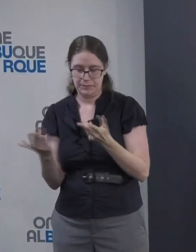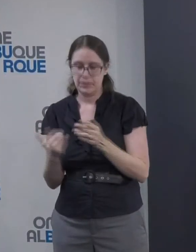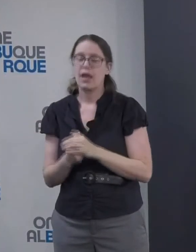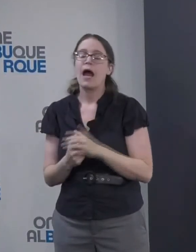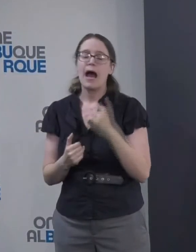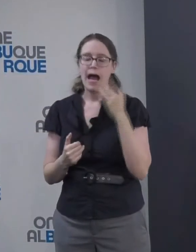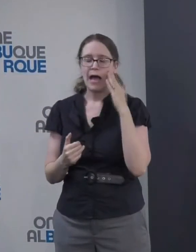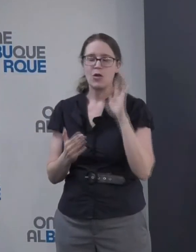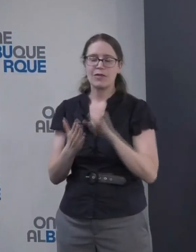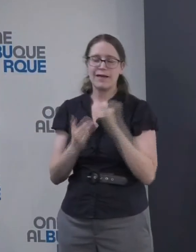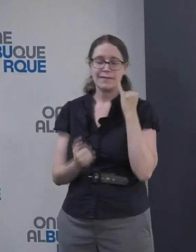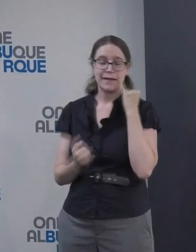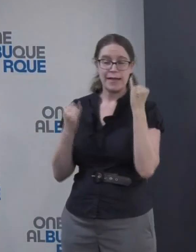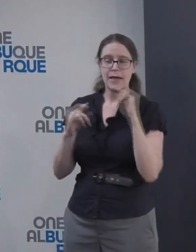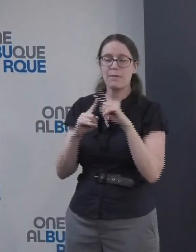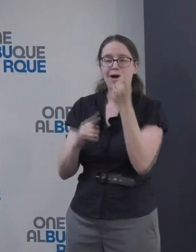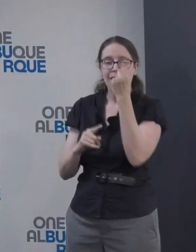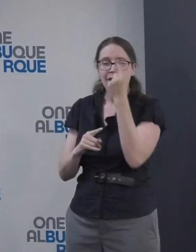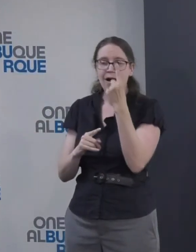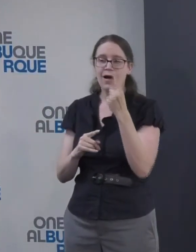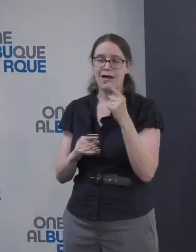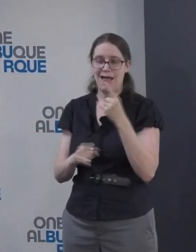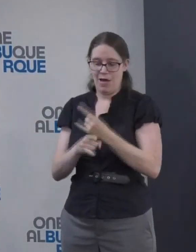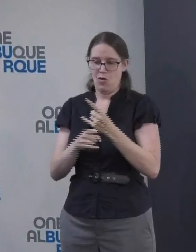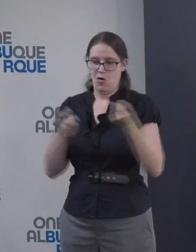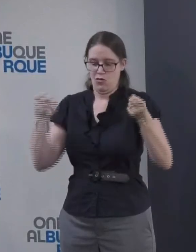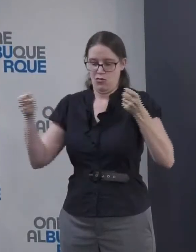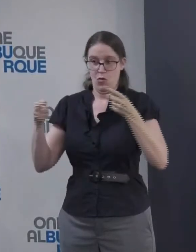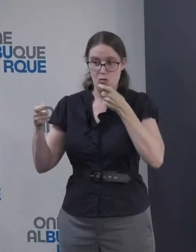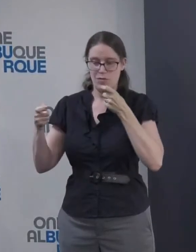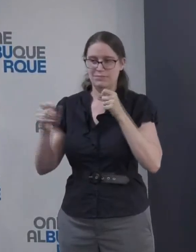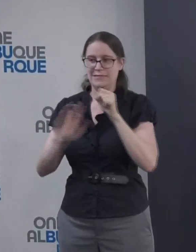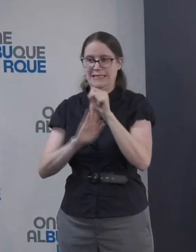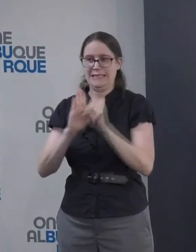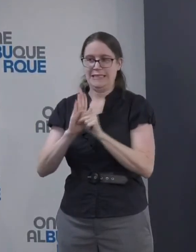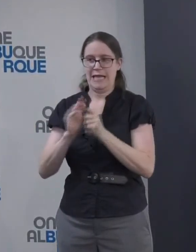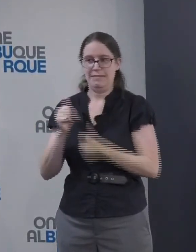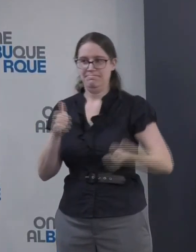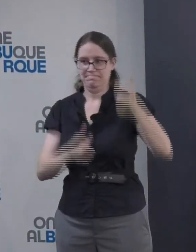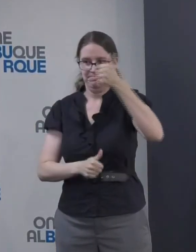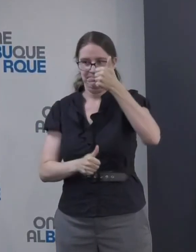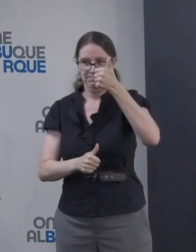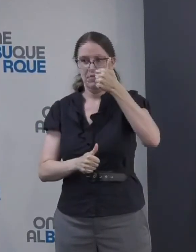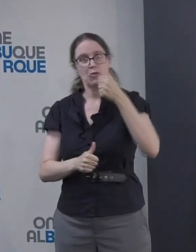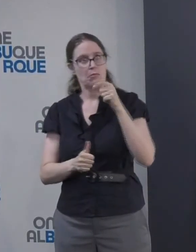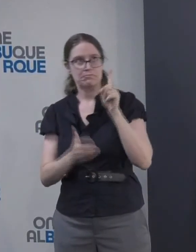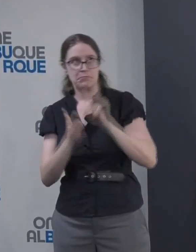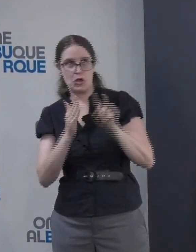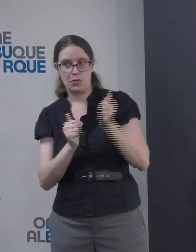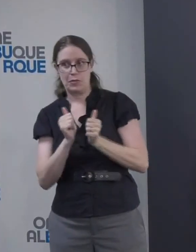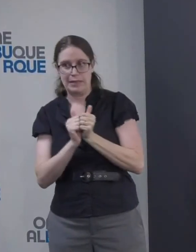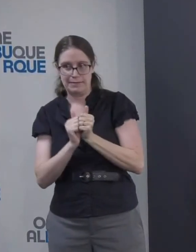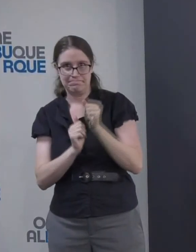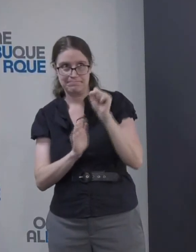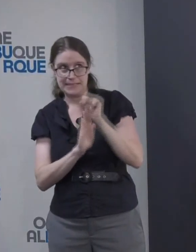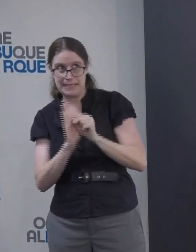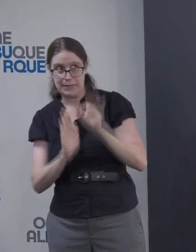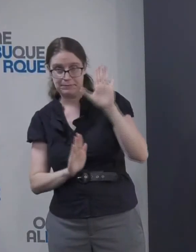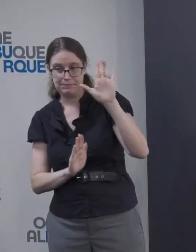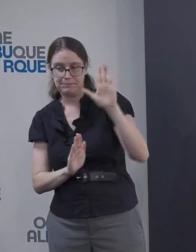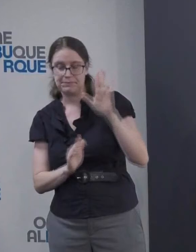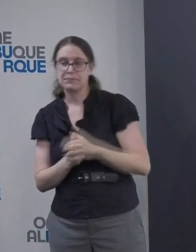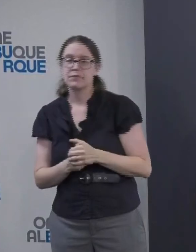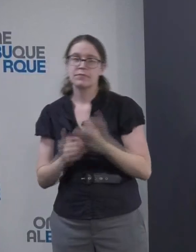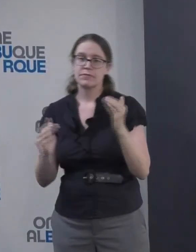do know it's really a state issue. So I would actually check with the state and see where they're at on it. A question